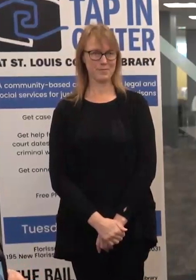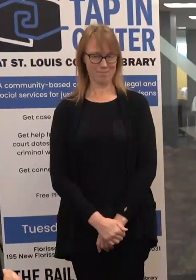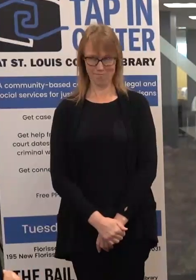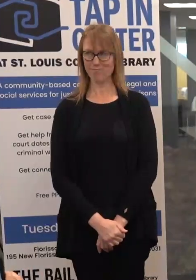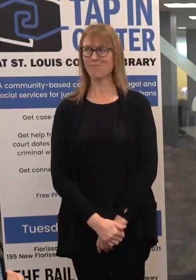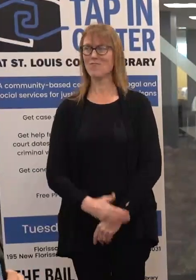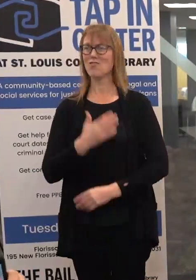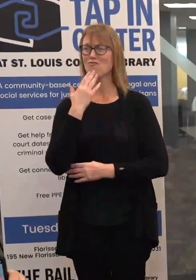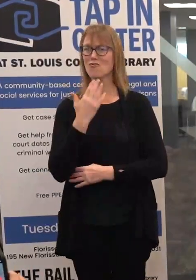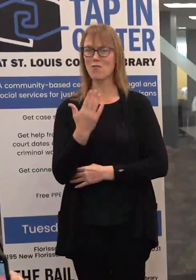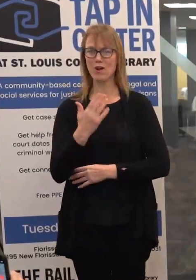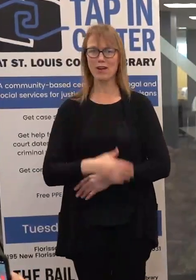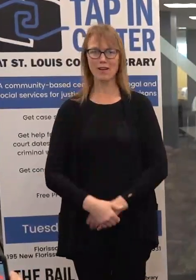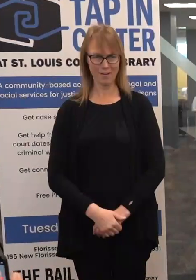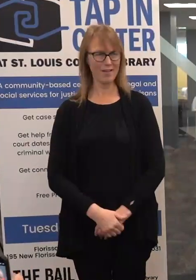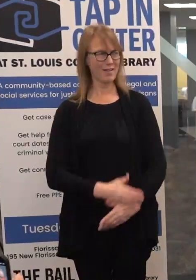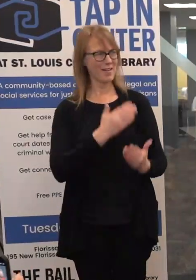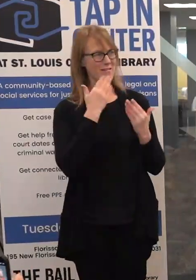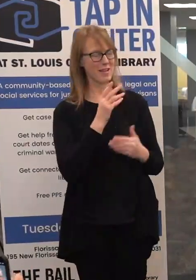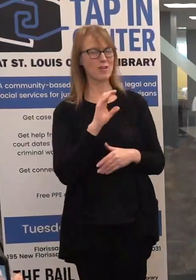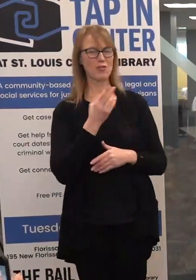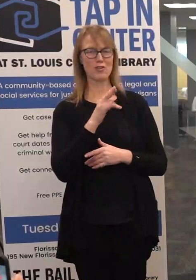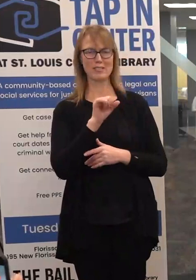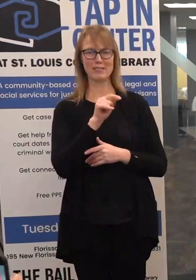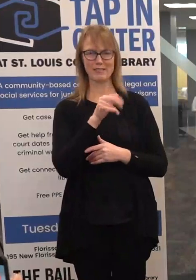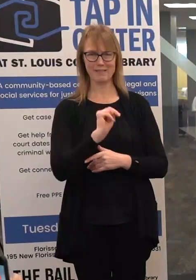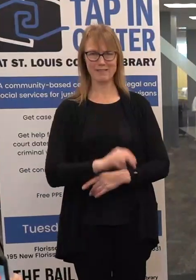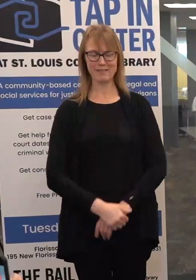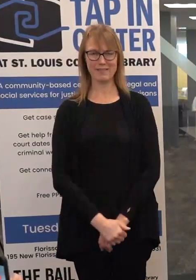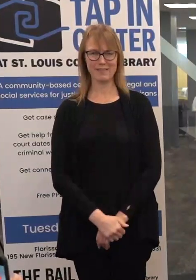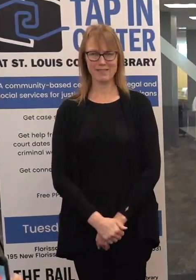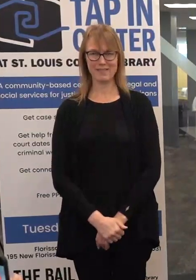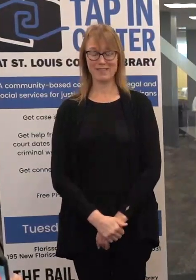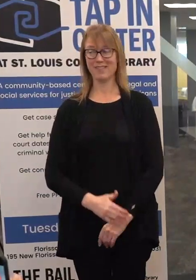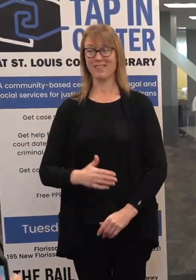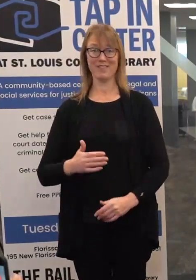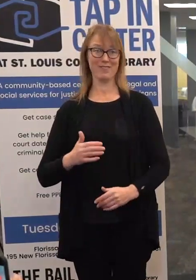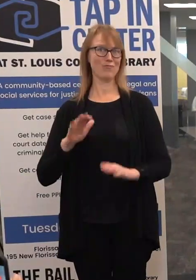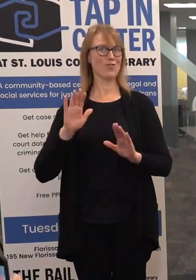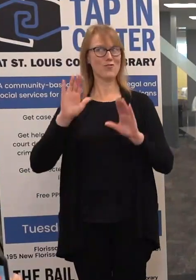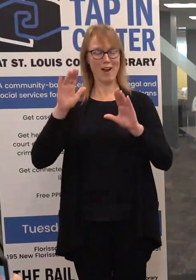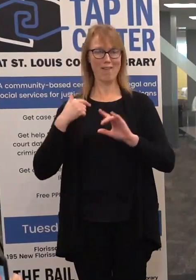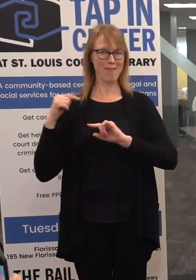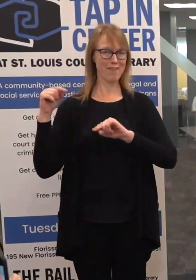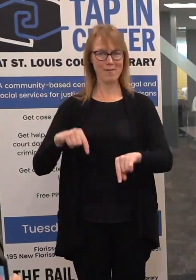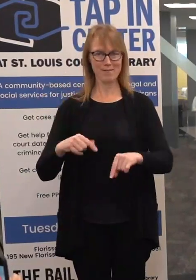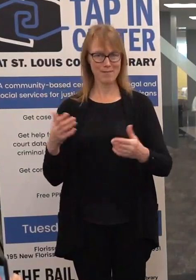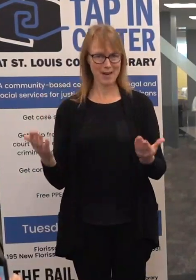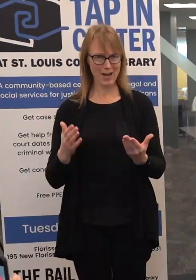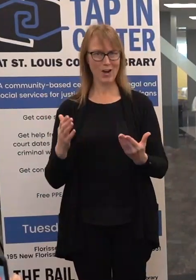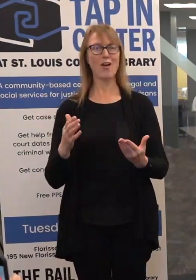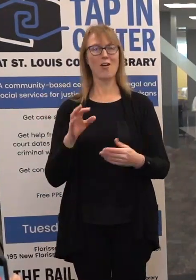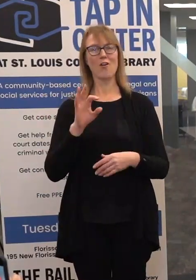Well, good morning, and thank you, Kristen. It's great to be here in the Florissant Valley Library branch. We're here